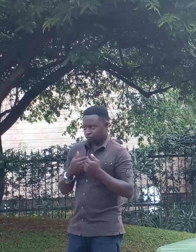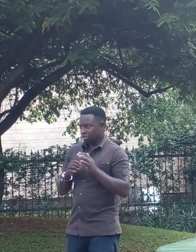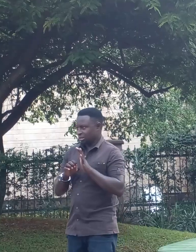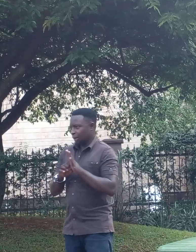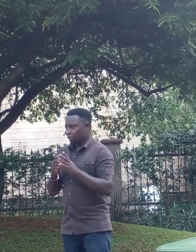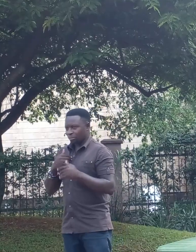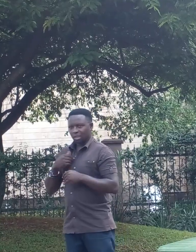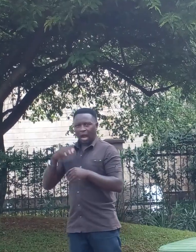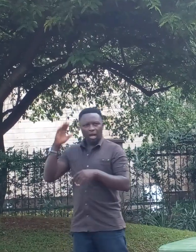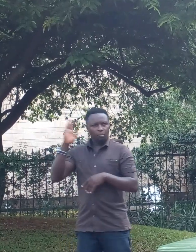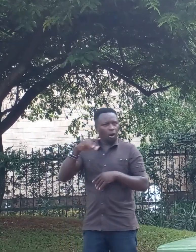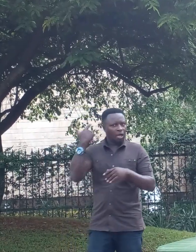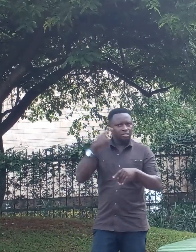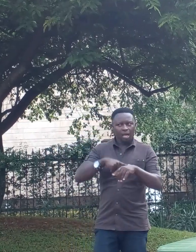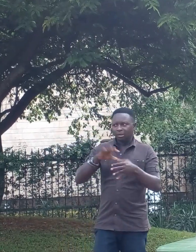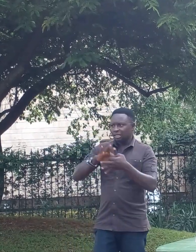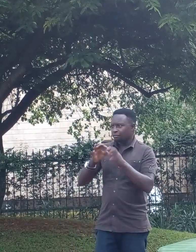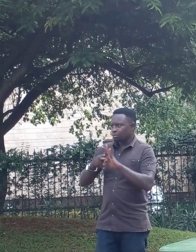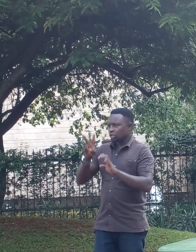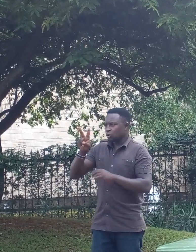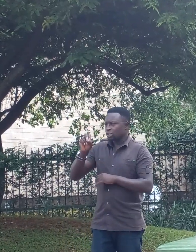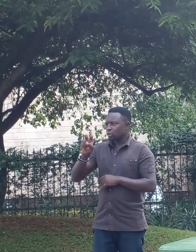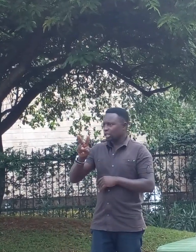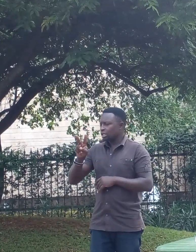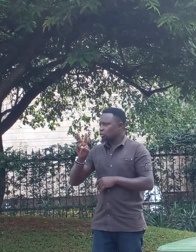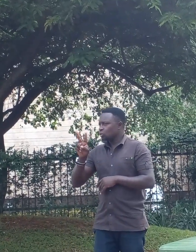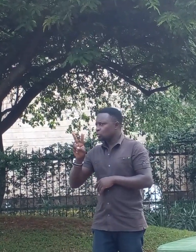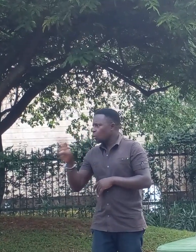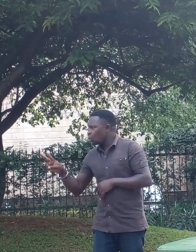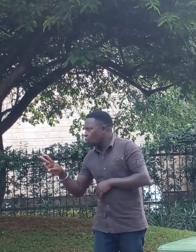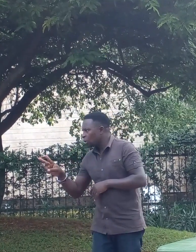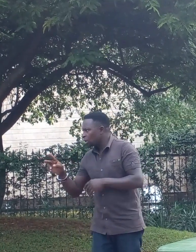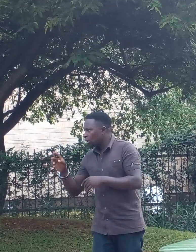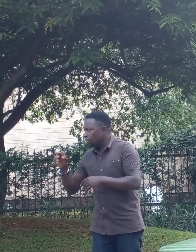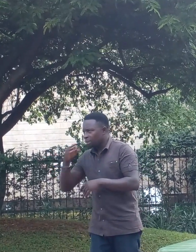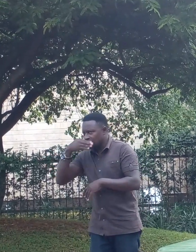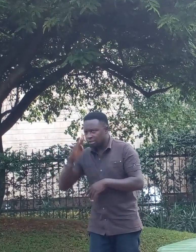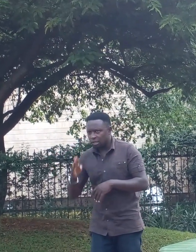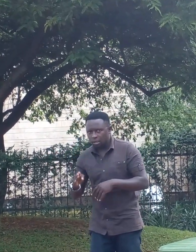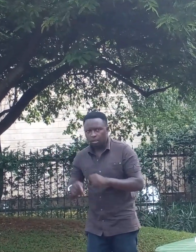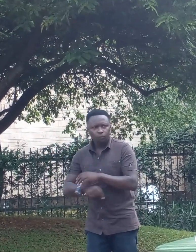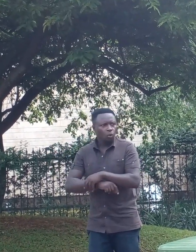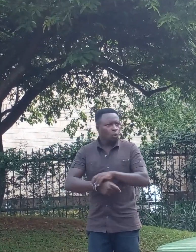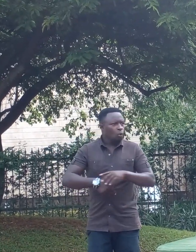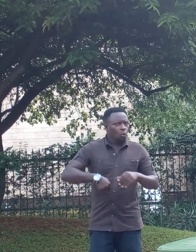on different departments. Last time in 2022 on Brazil,